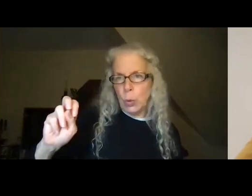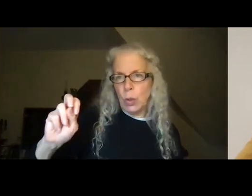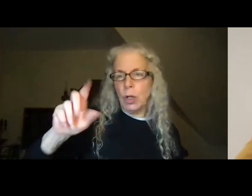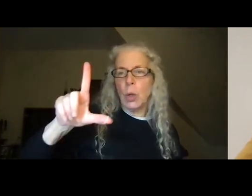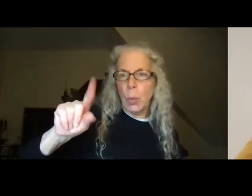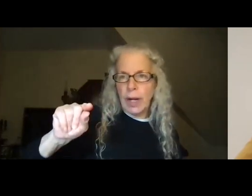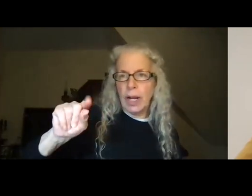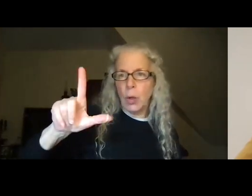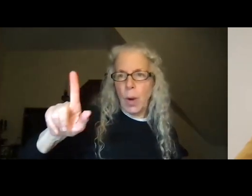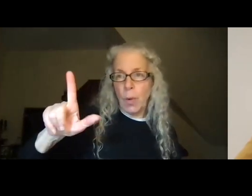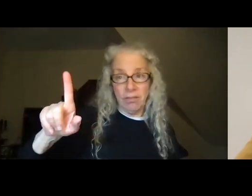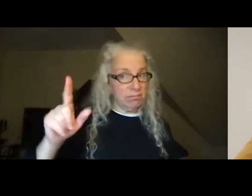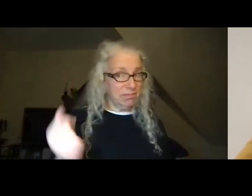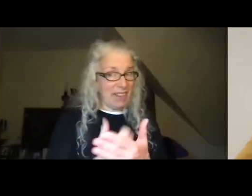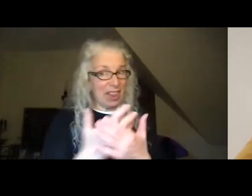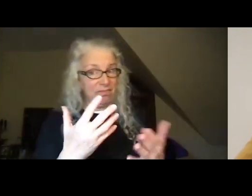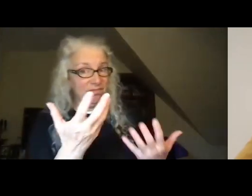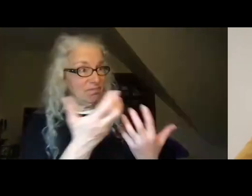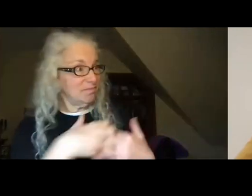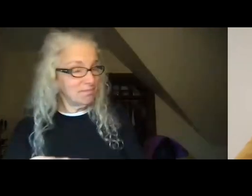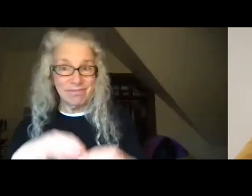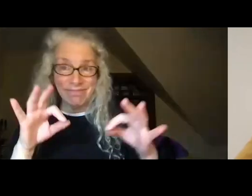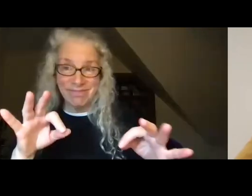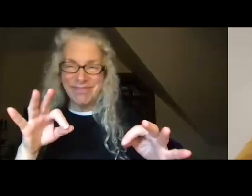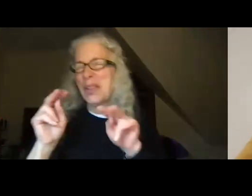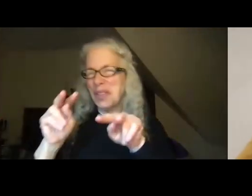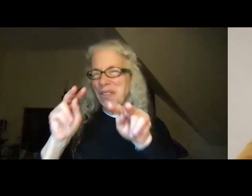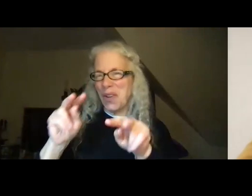2021. So if all goes well, we look forward to that happening.